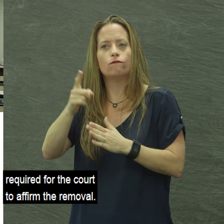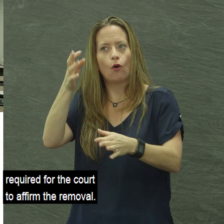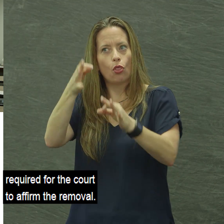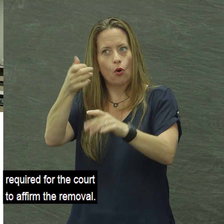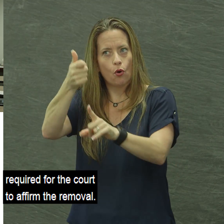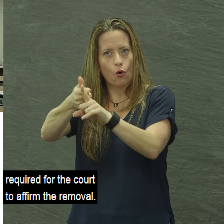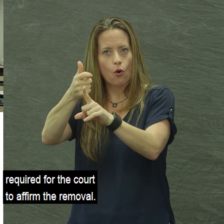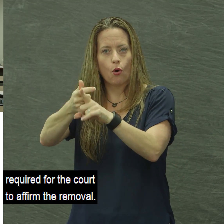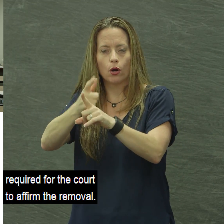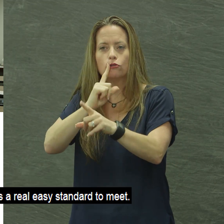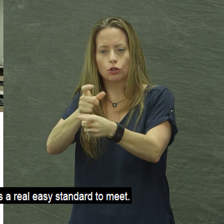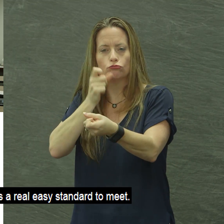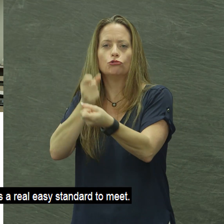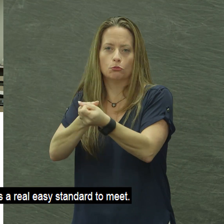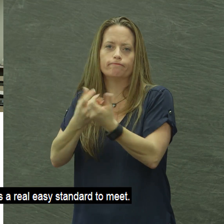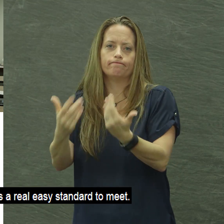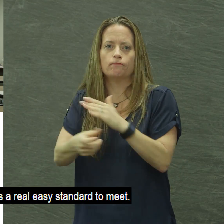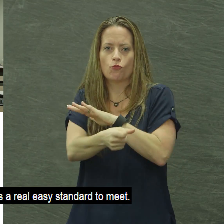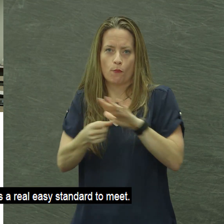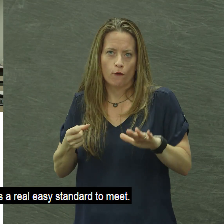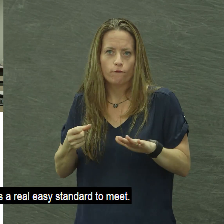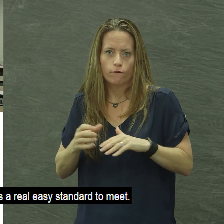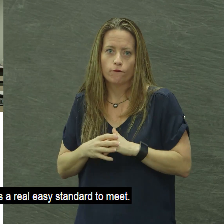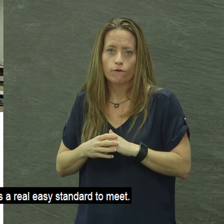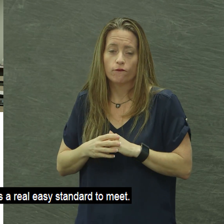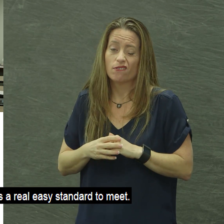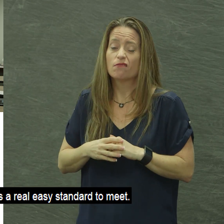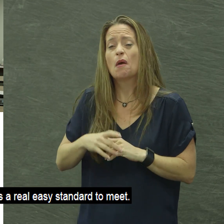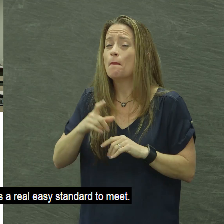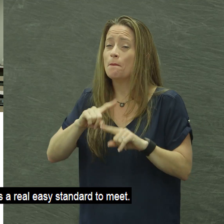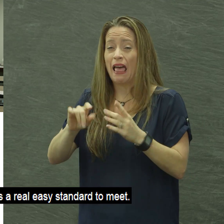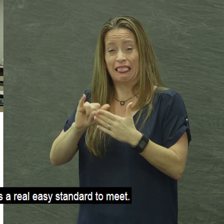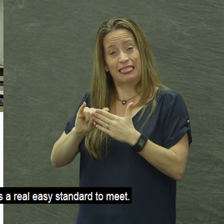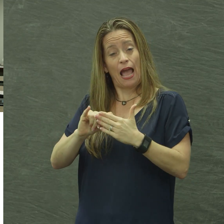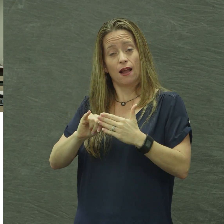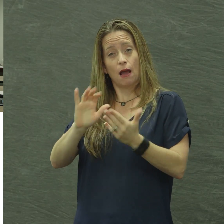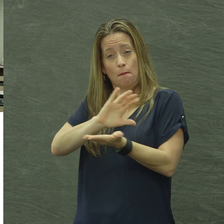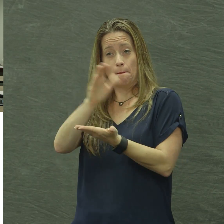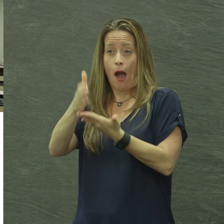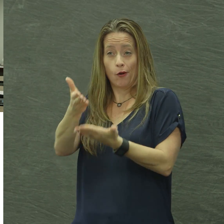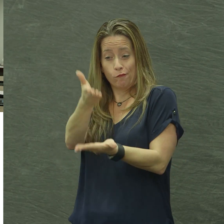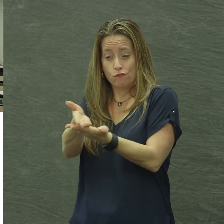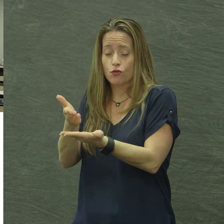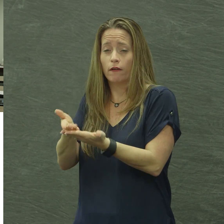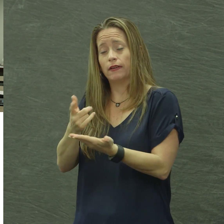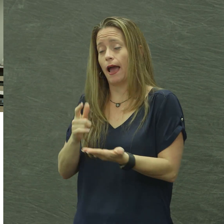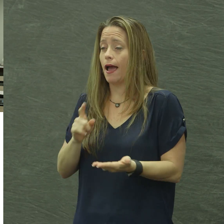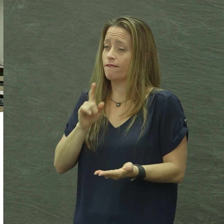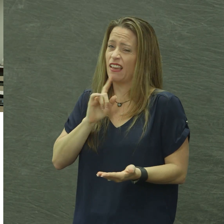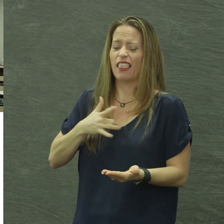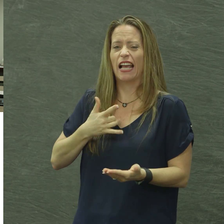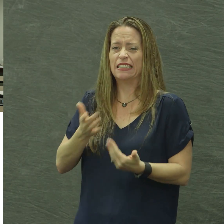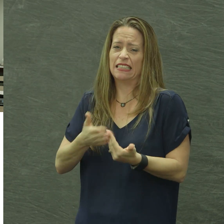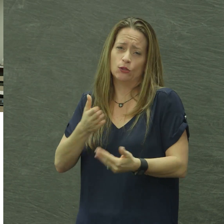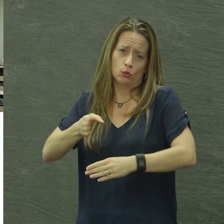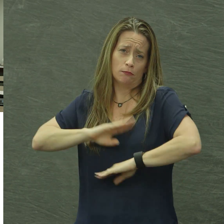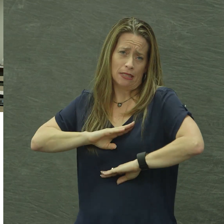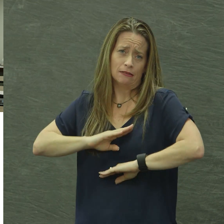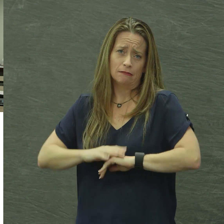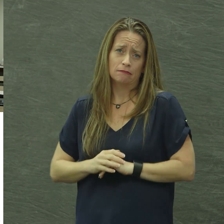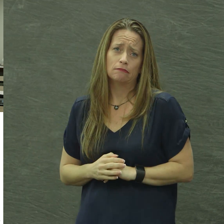the removal. And it's a real easy standard to meet.